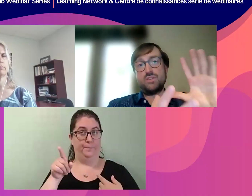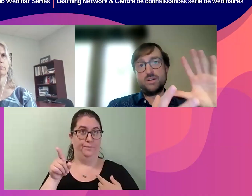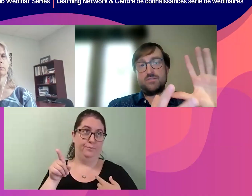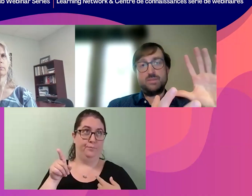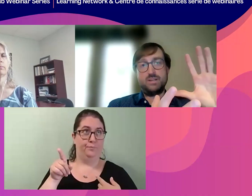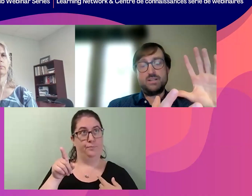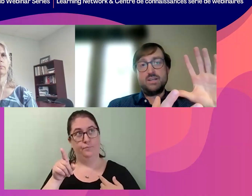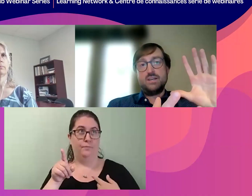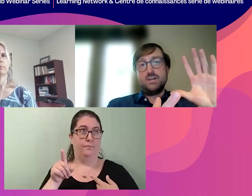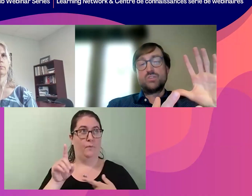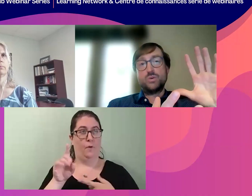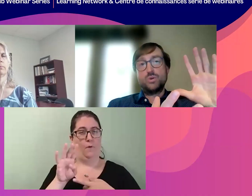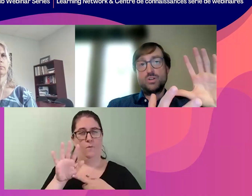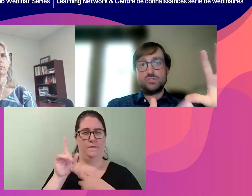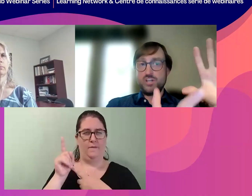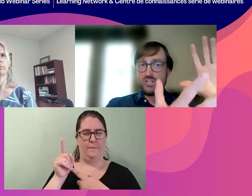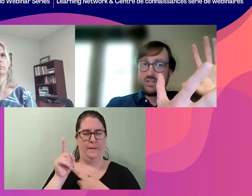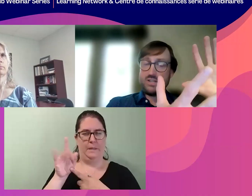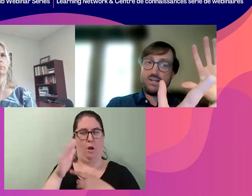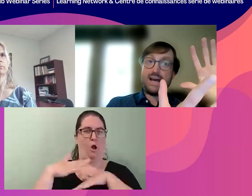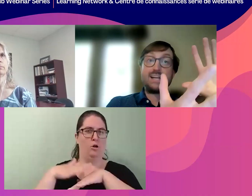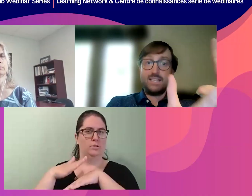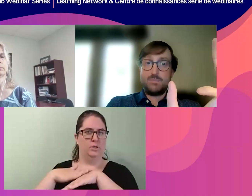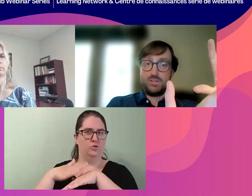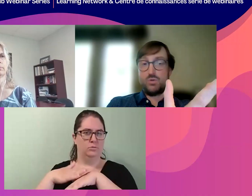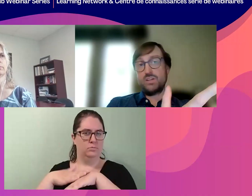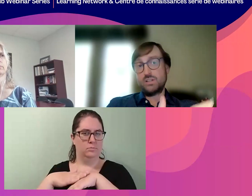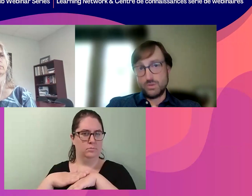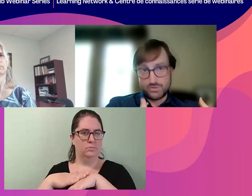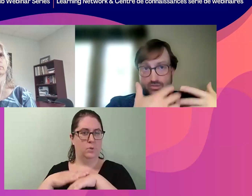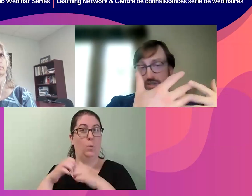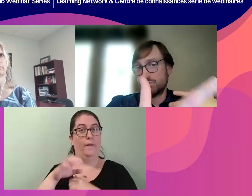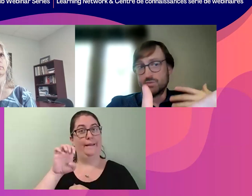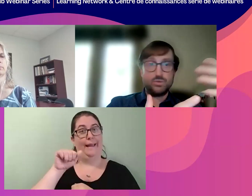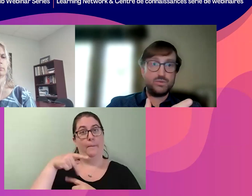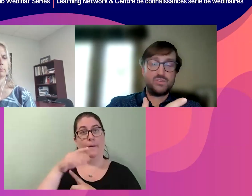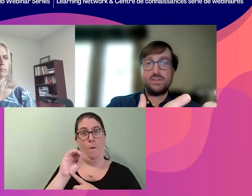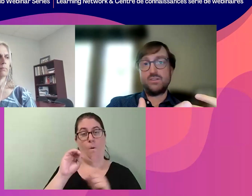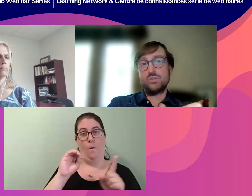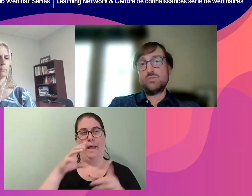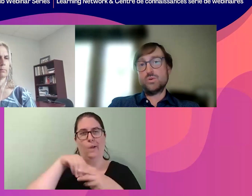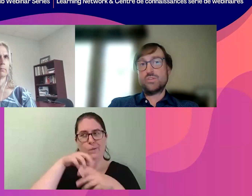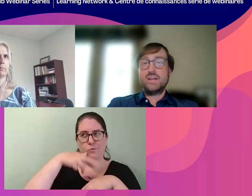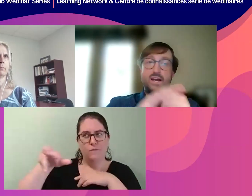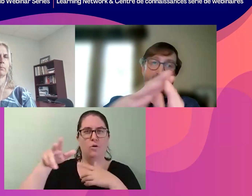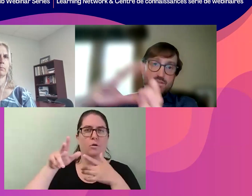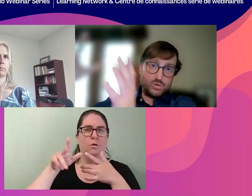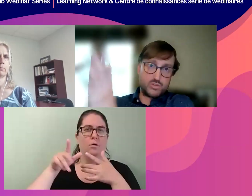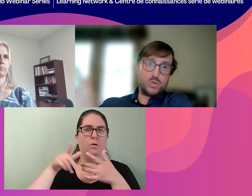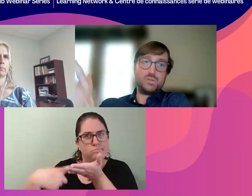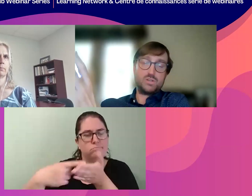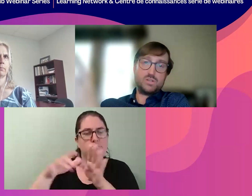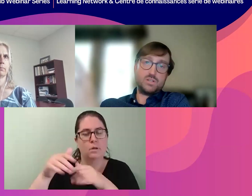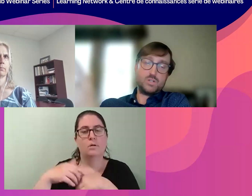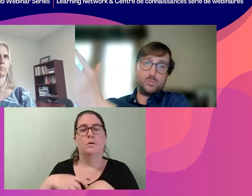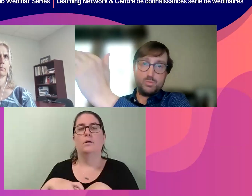a 45-minute or so consultation at EAPO that includes like referrals and so forth. And then, of